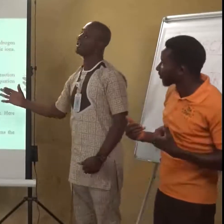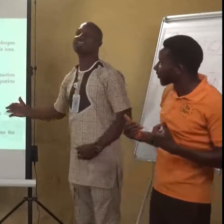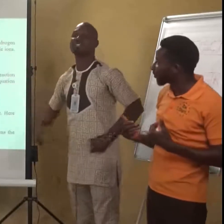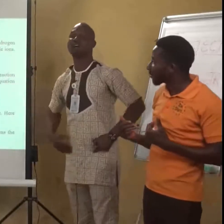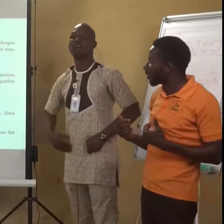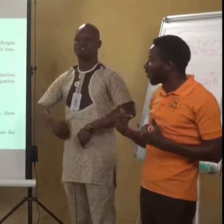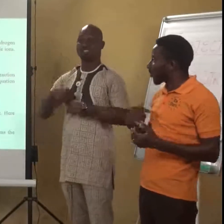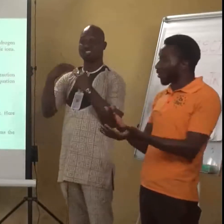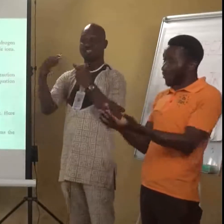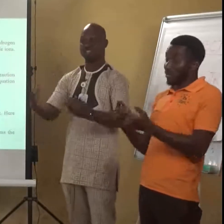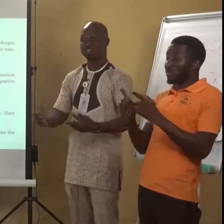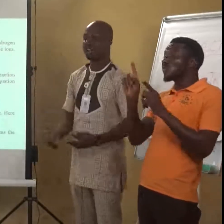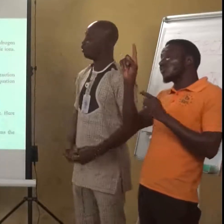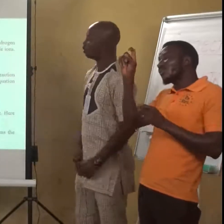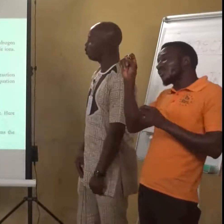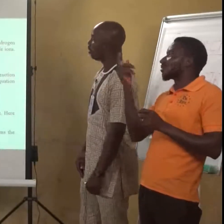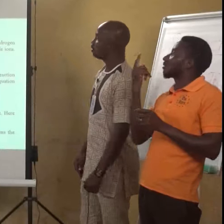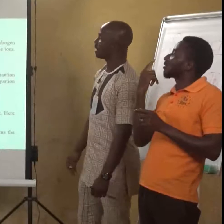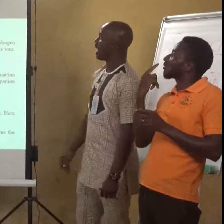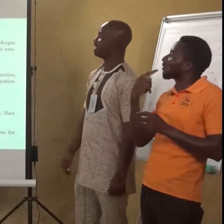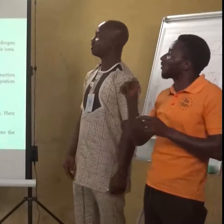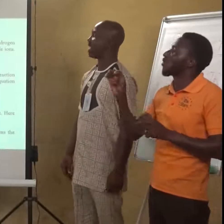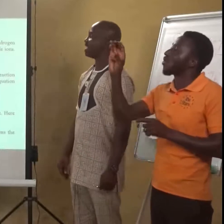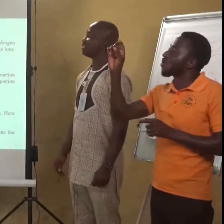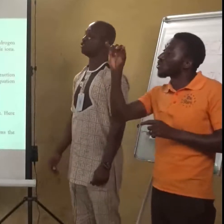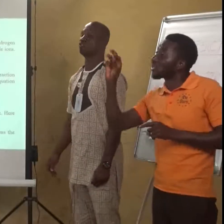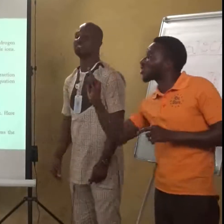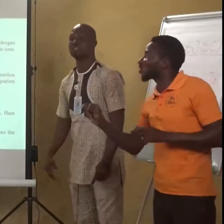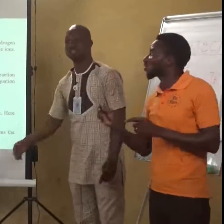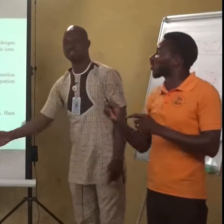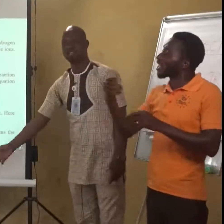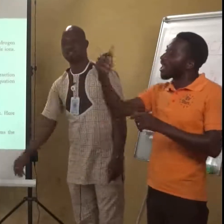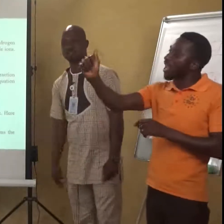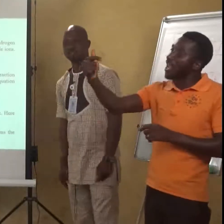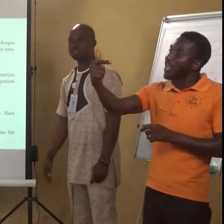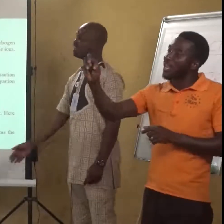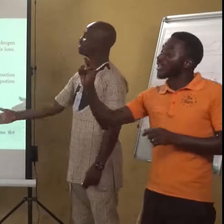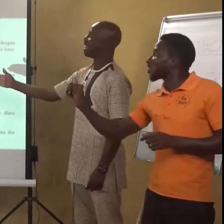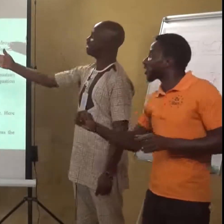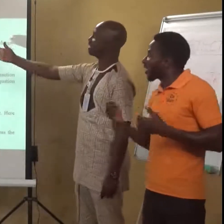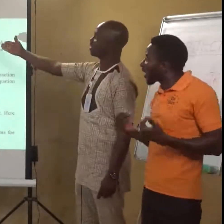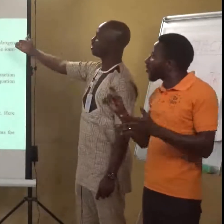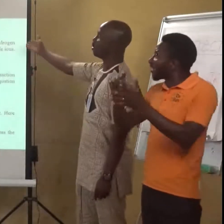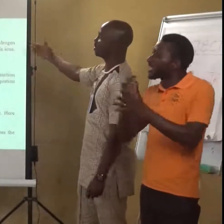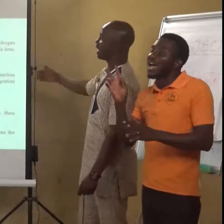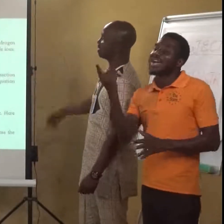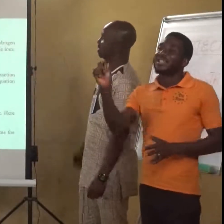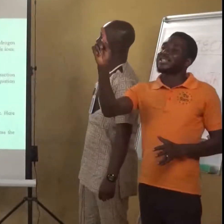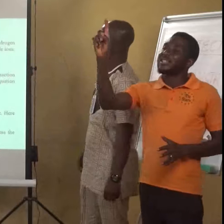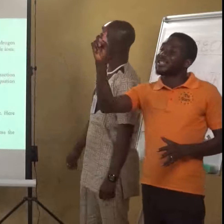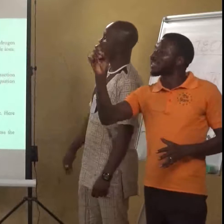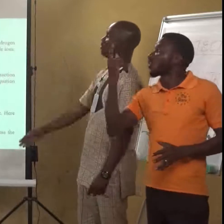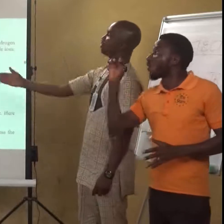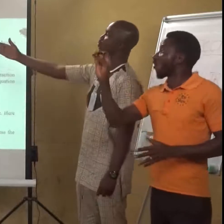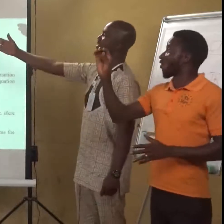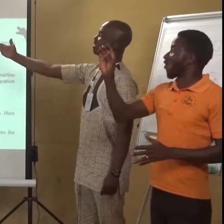can identify an oxidizing agent and also you can identify a reducing agent. Now, these are the tests for oxidizing agent.